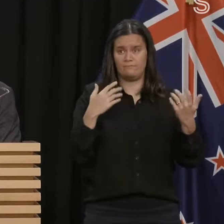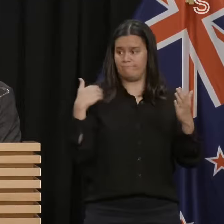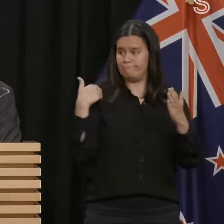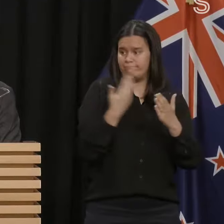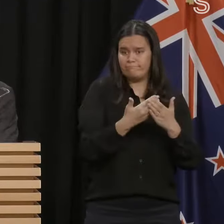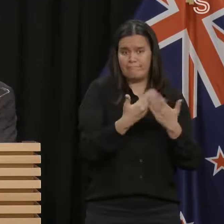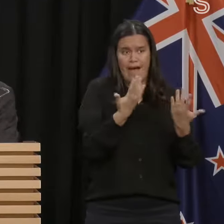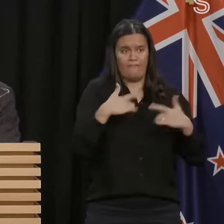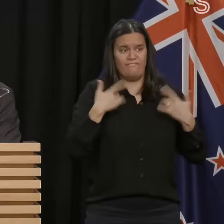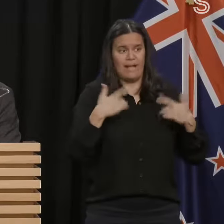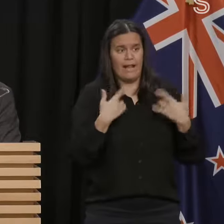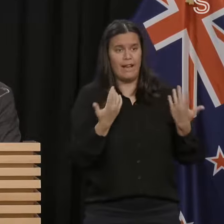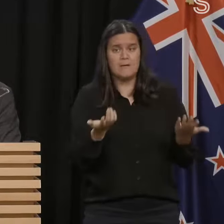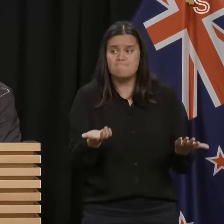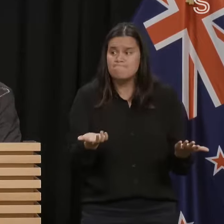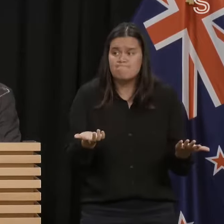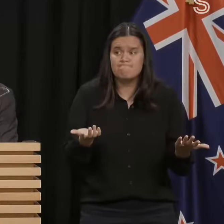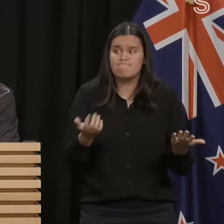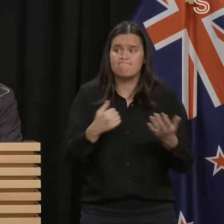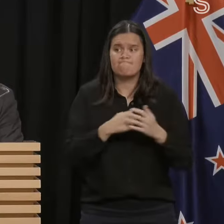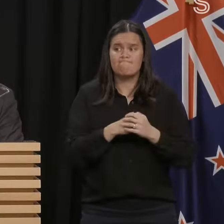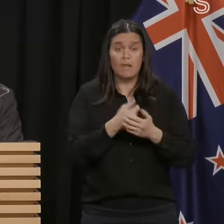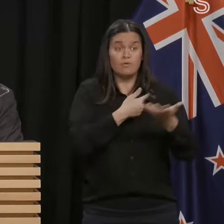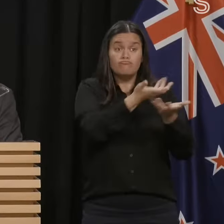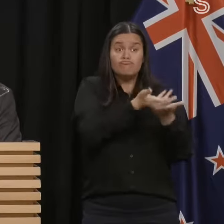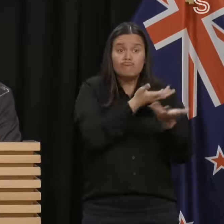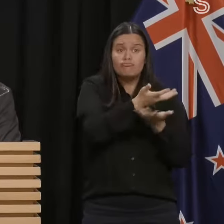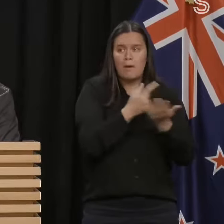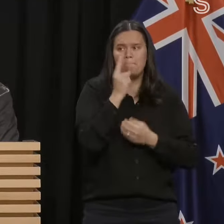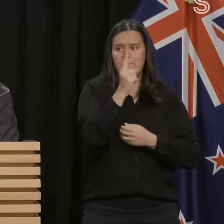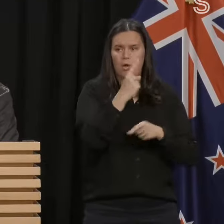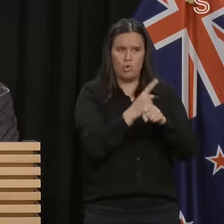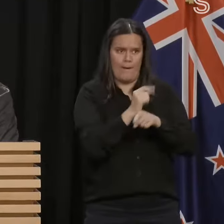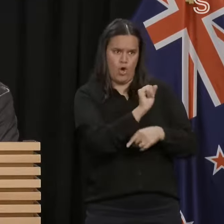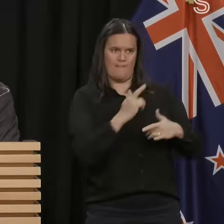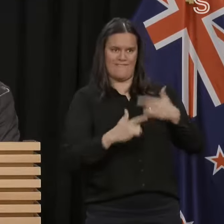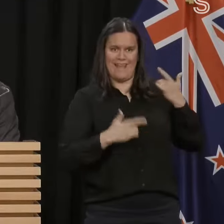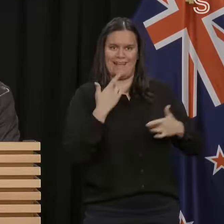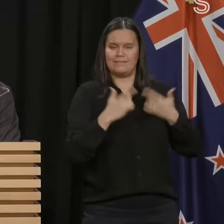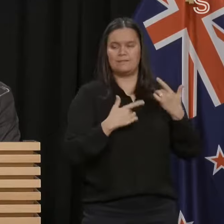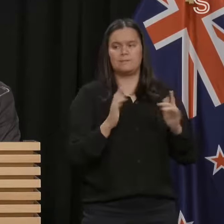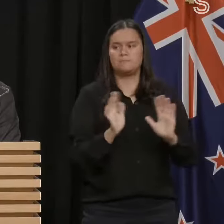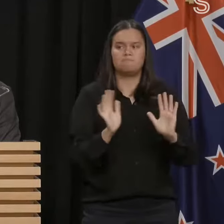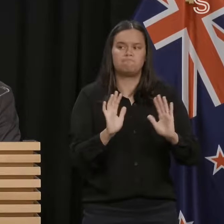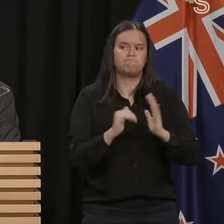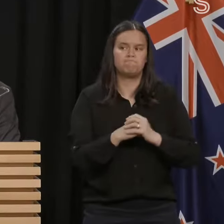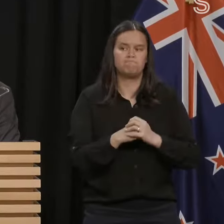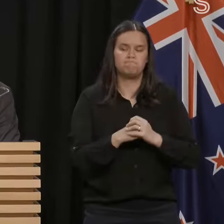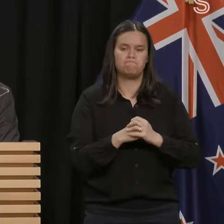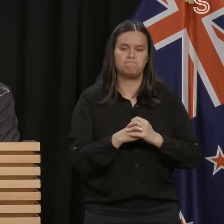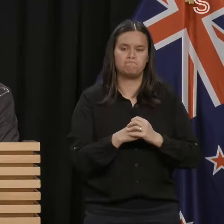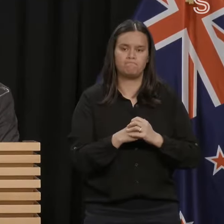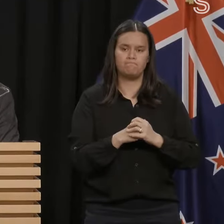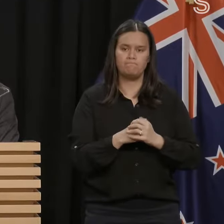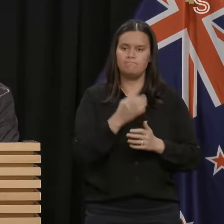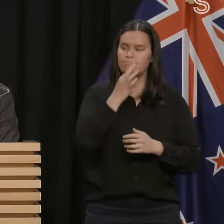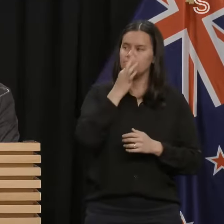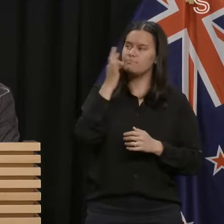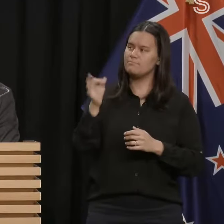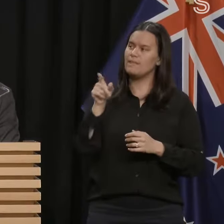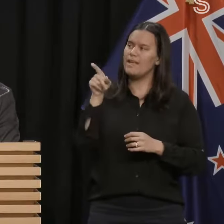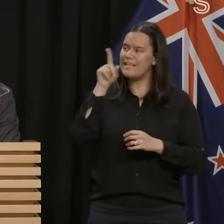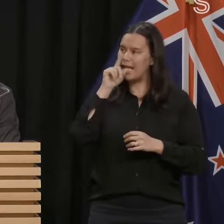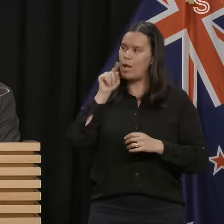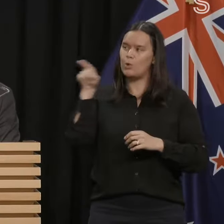I've spoken to her several times, but that's not something that we have talked about. I'm sure she'll share some views on that in due course. Minister, can you imagine